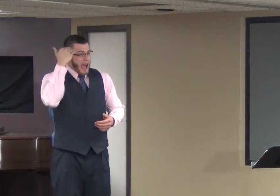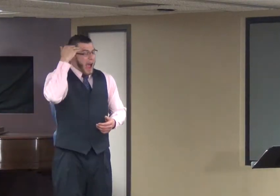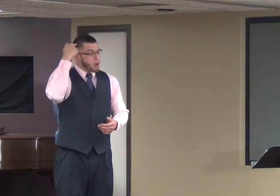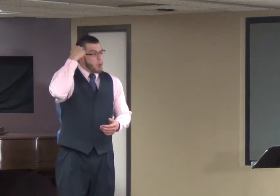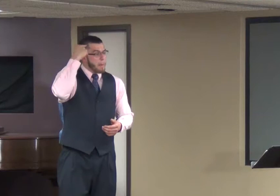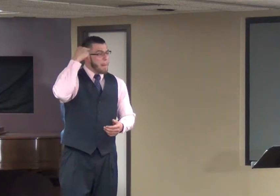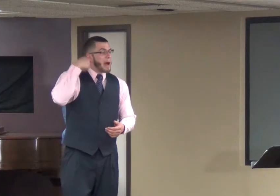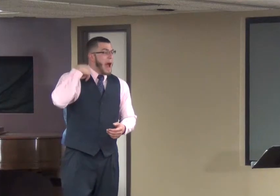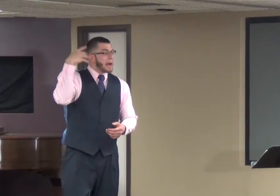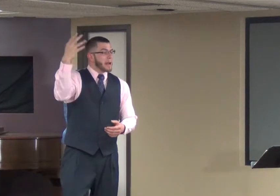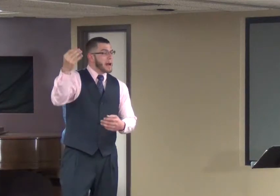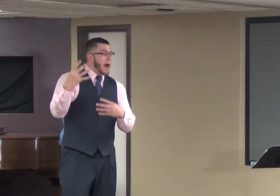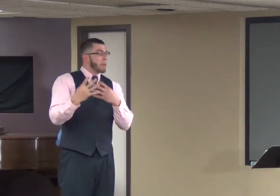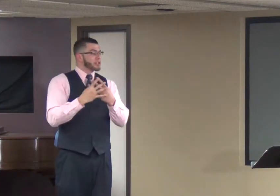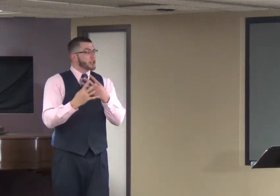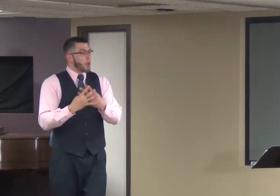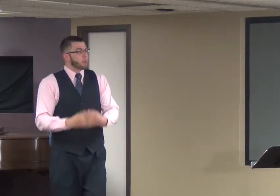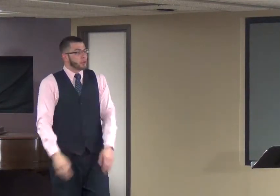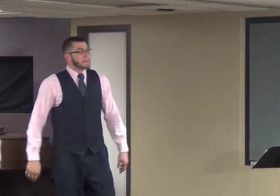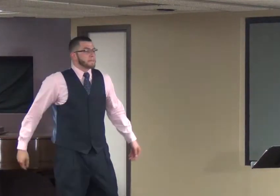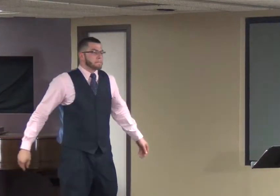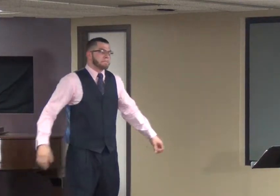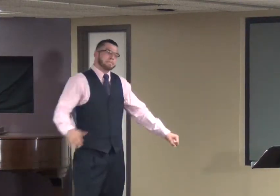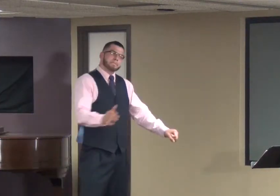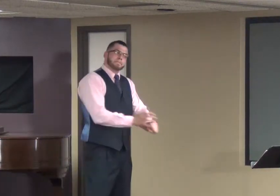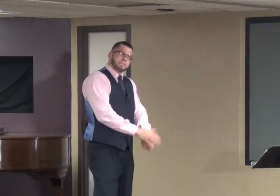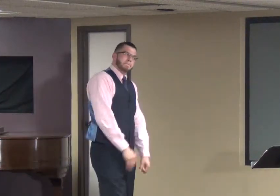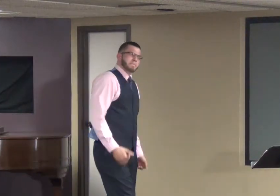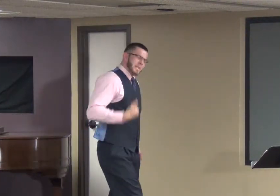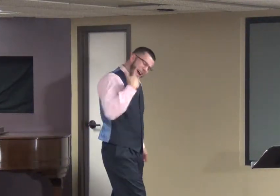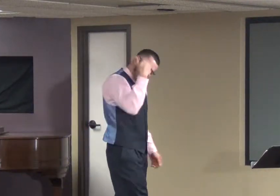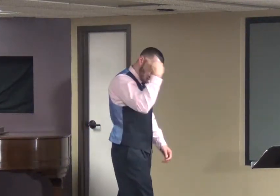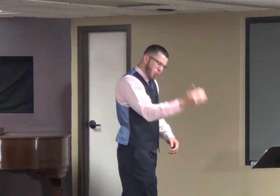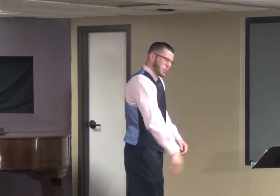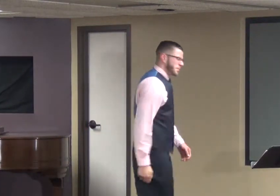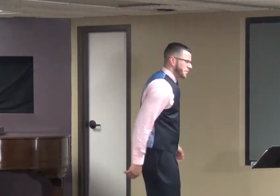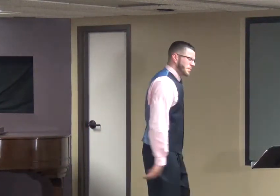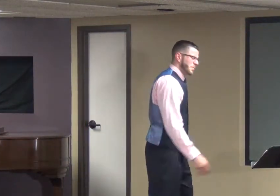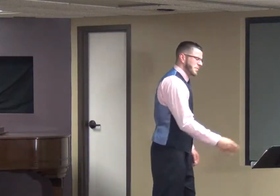I knew in my mind I was going to go to prison. I knew.